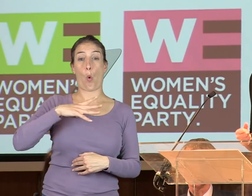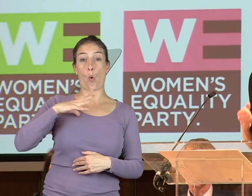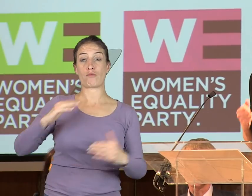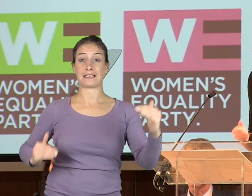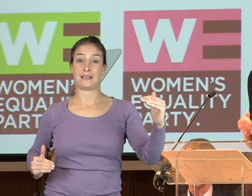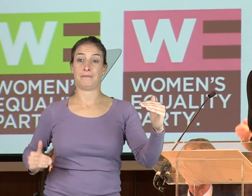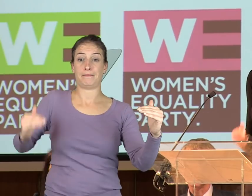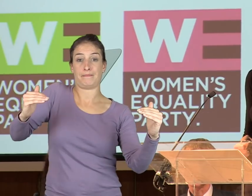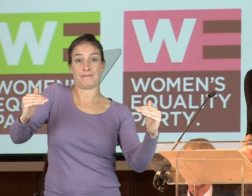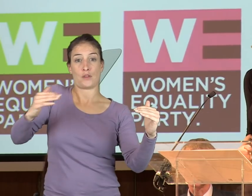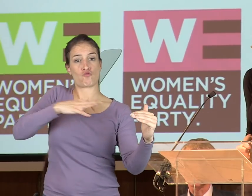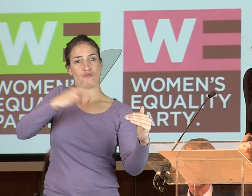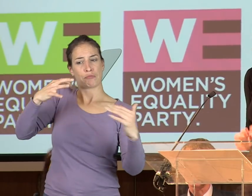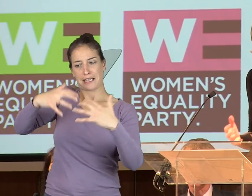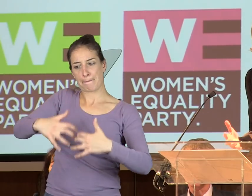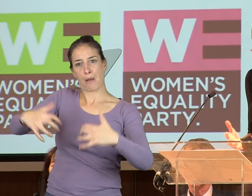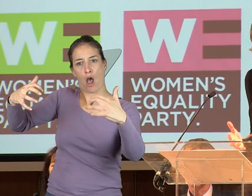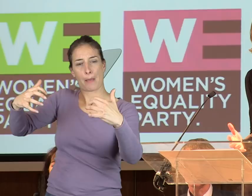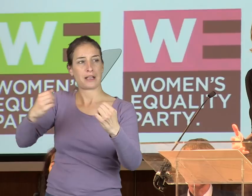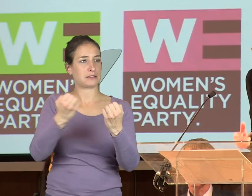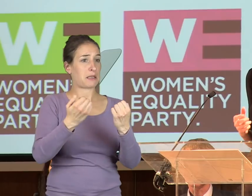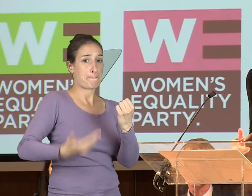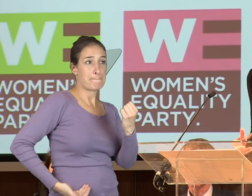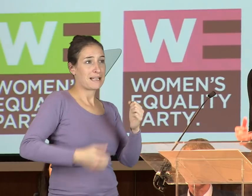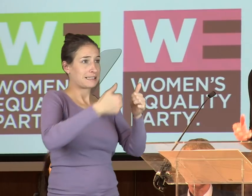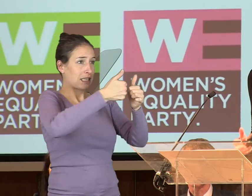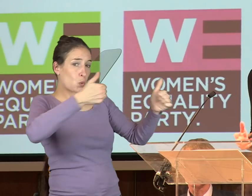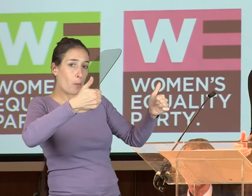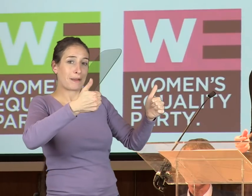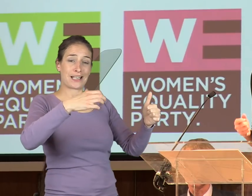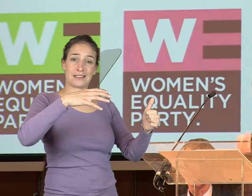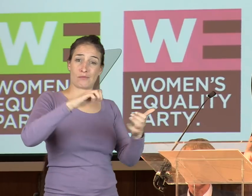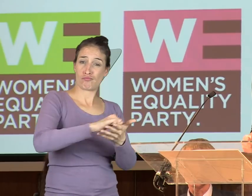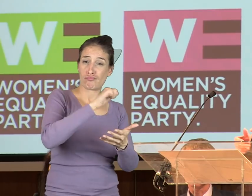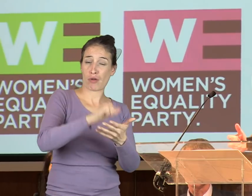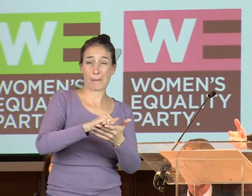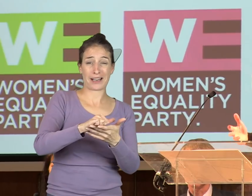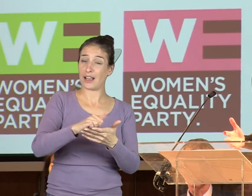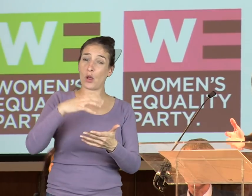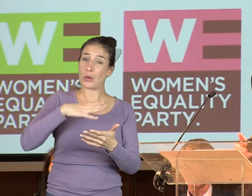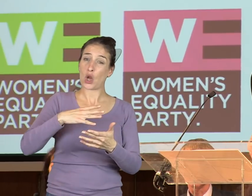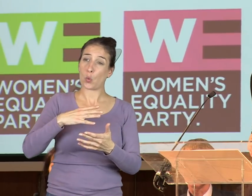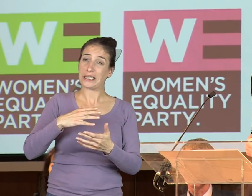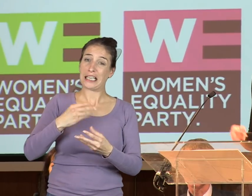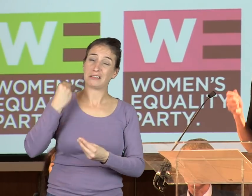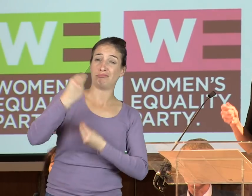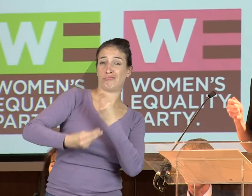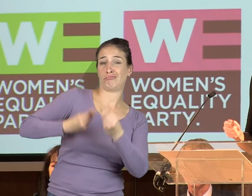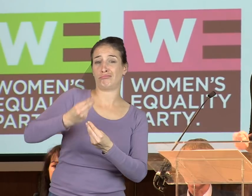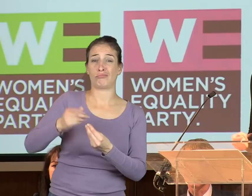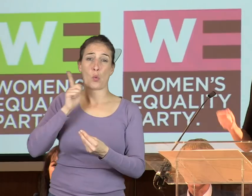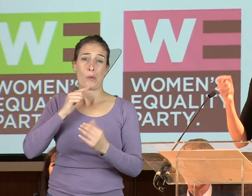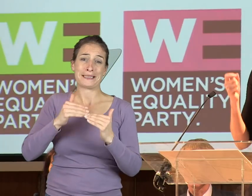and business and throughout working life. We've made some progress, but the path to shared power is taking too long to pave. So we